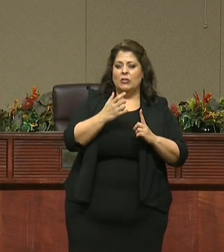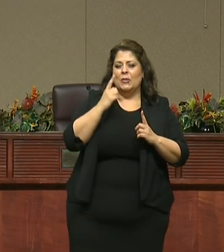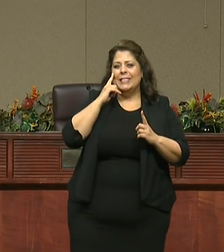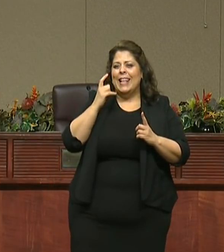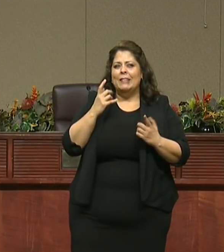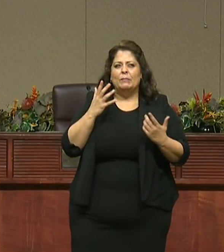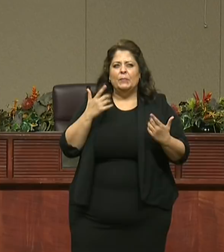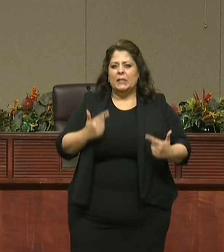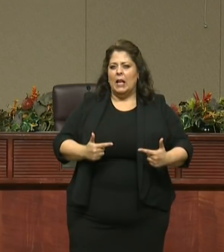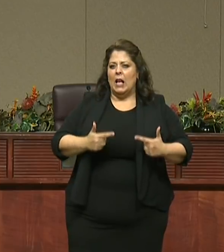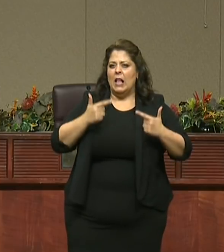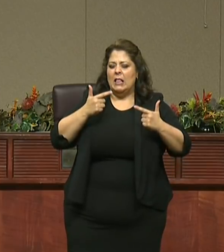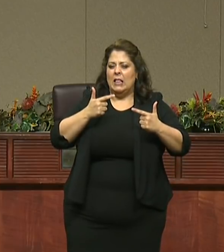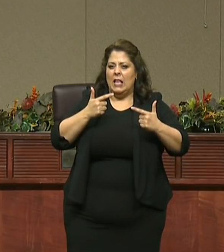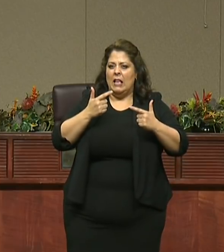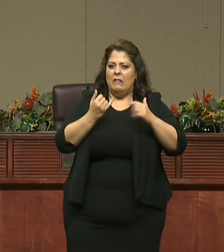So